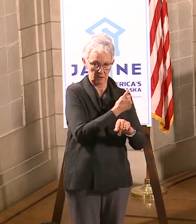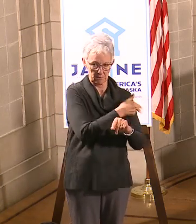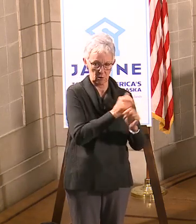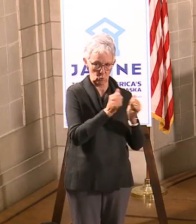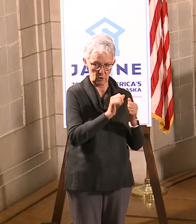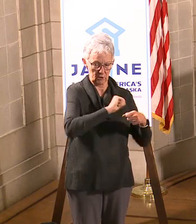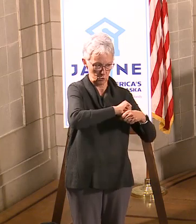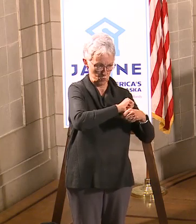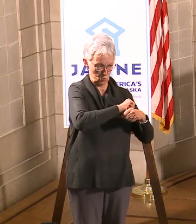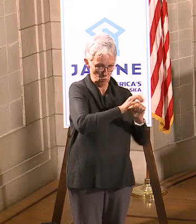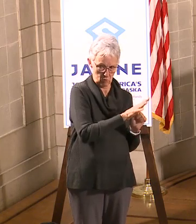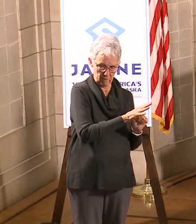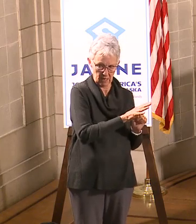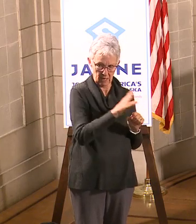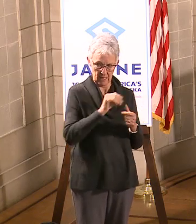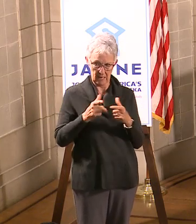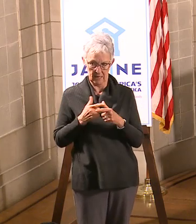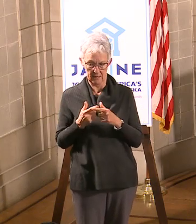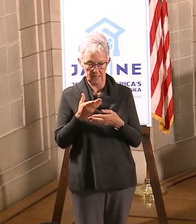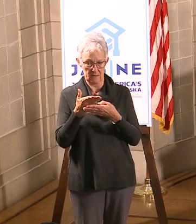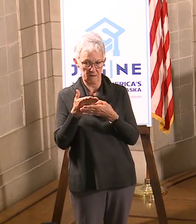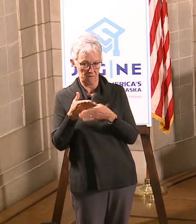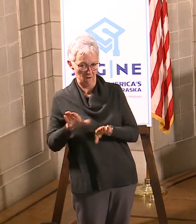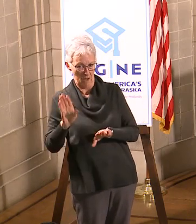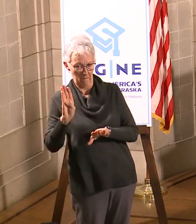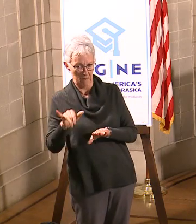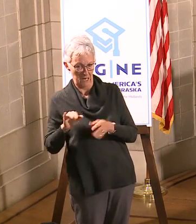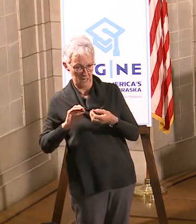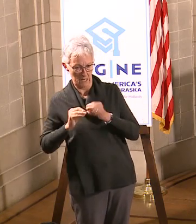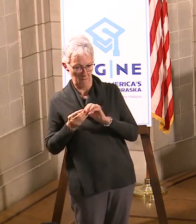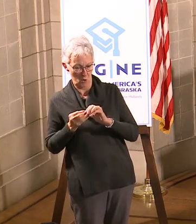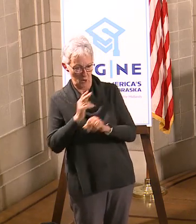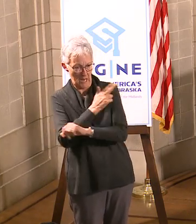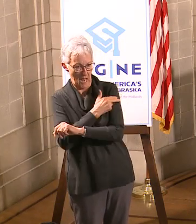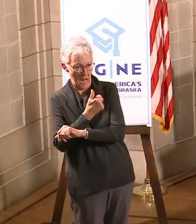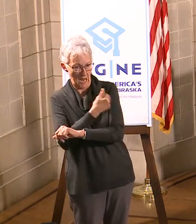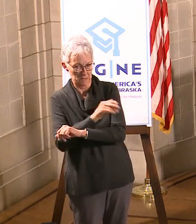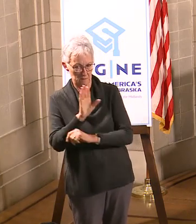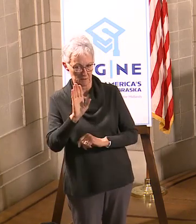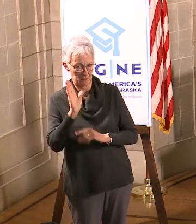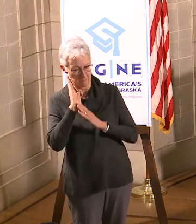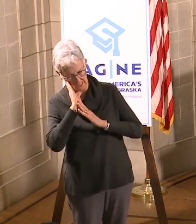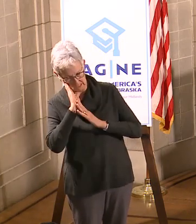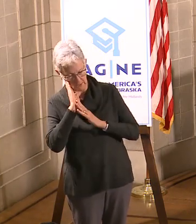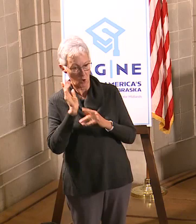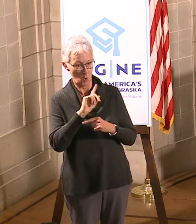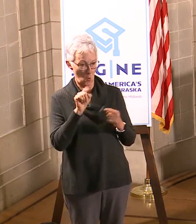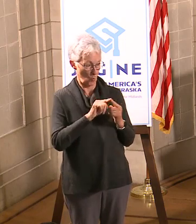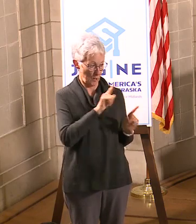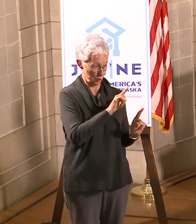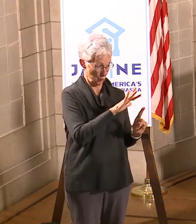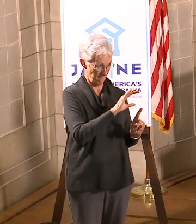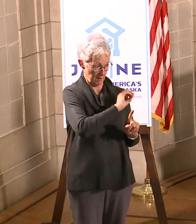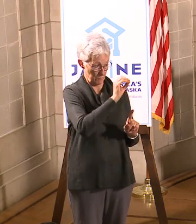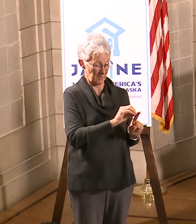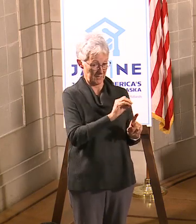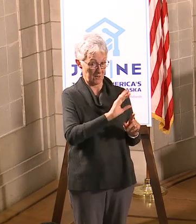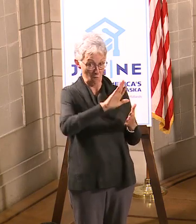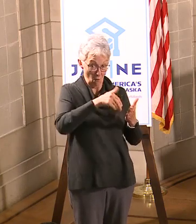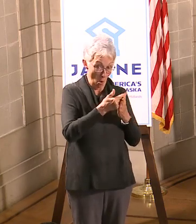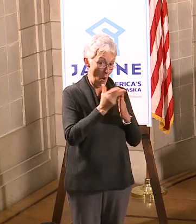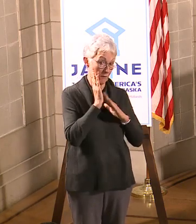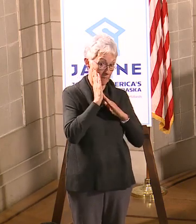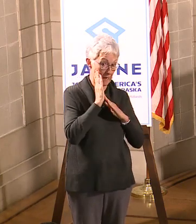the denominator there is going to be number of hospital beds. And so that, when that hits 25%, that's when it kicks in the additional